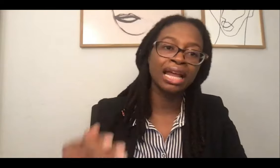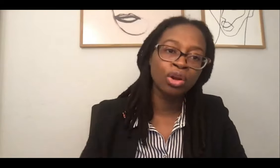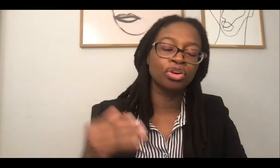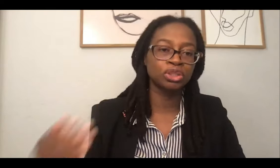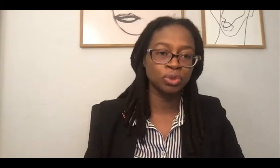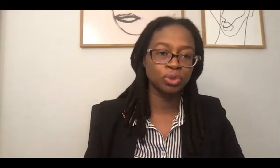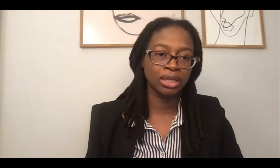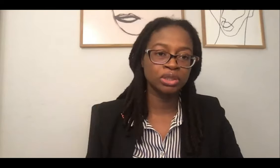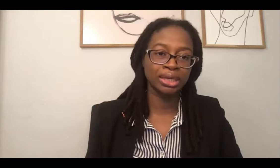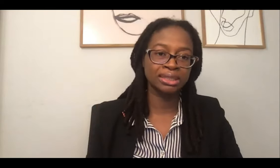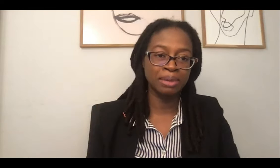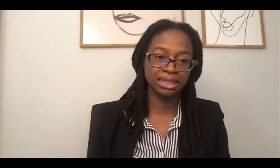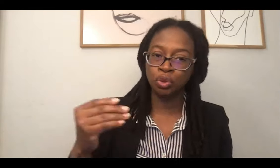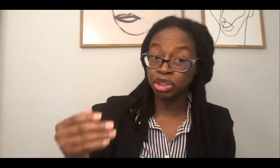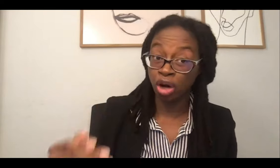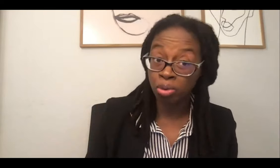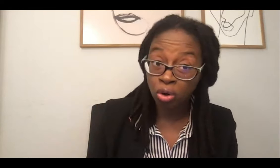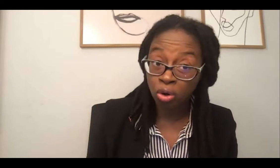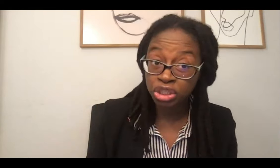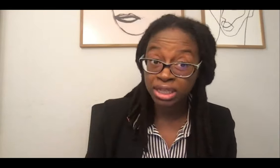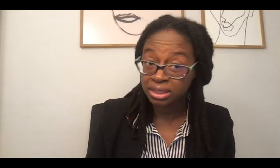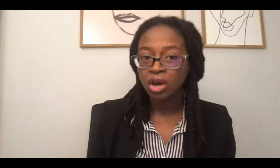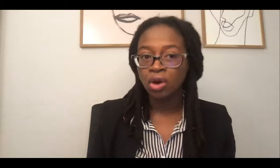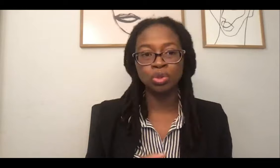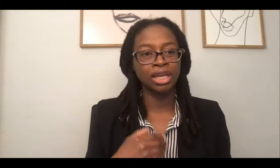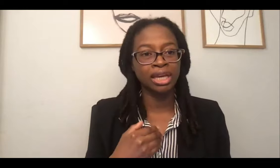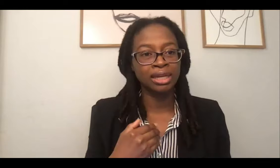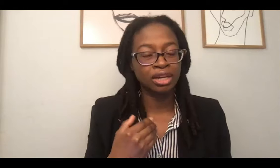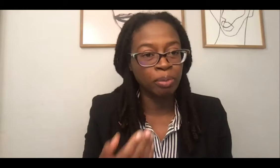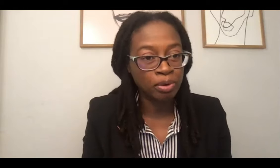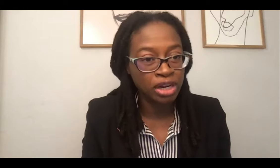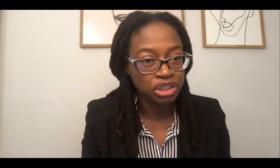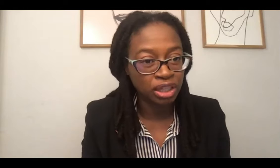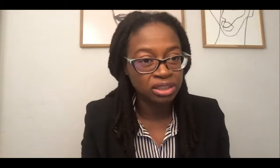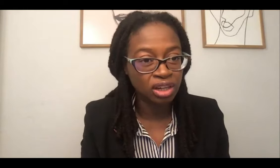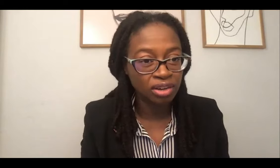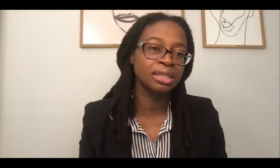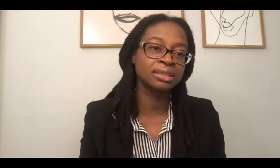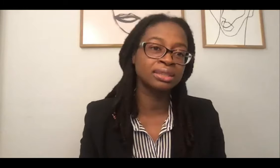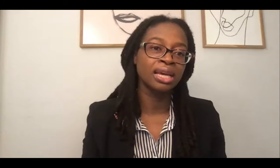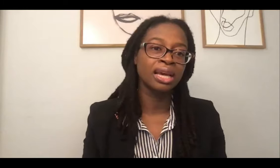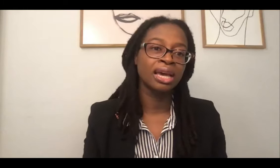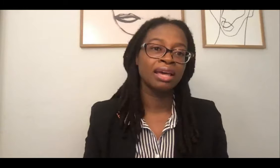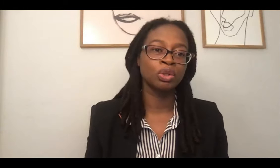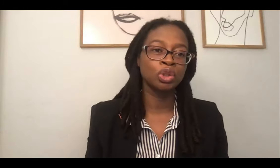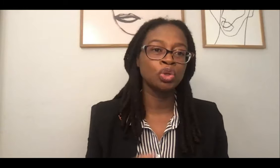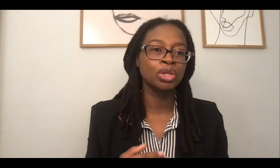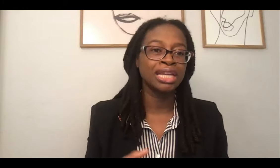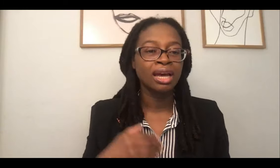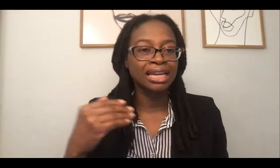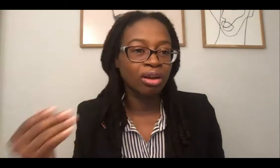for students with disabilities? Do you need job coaches? Or do you need career preparation services? Do you need